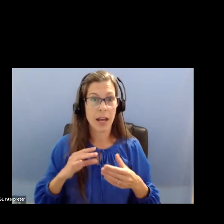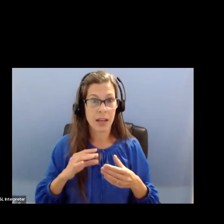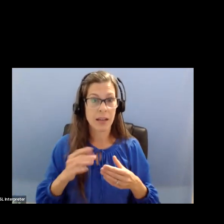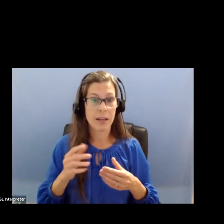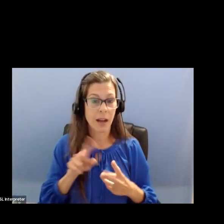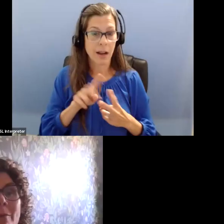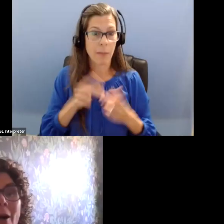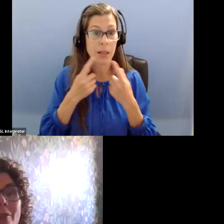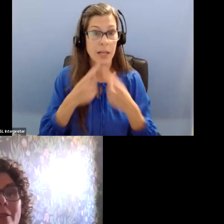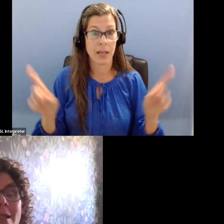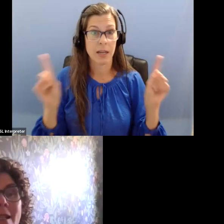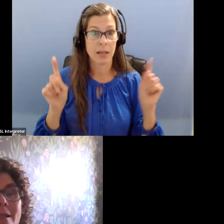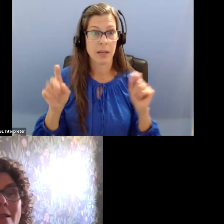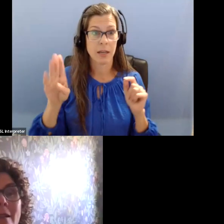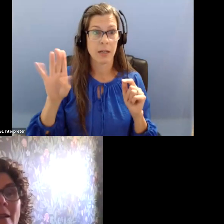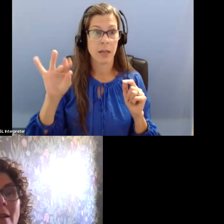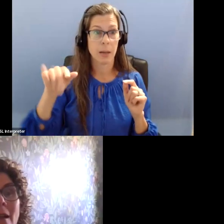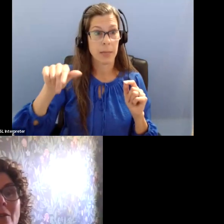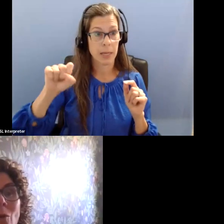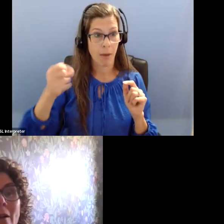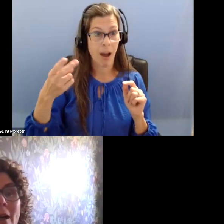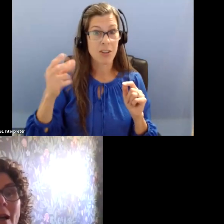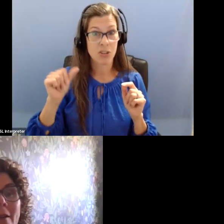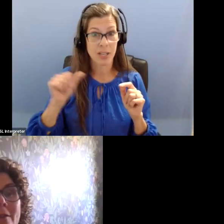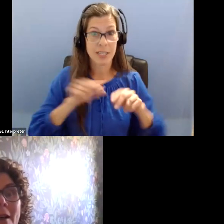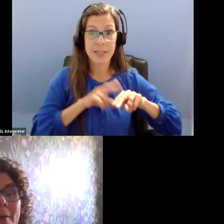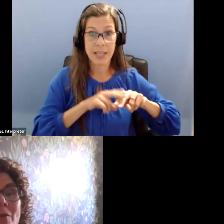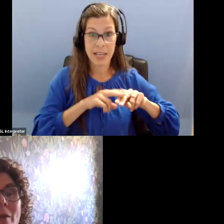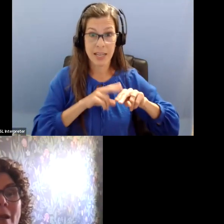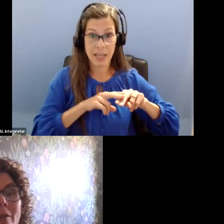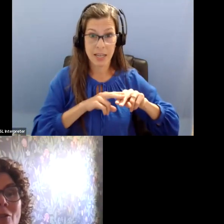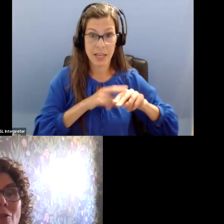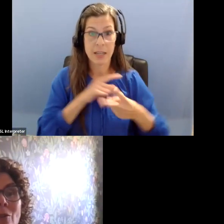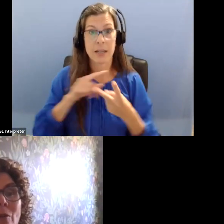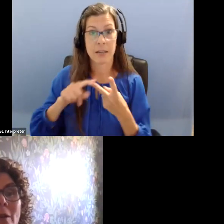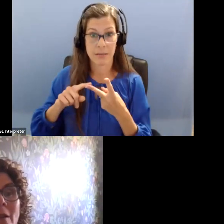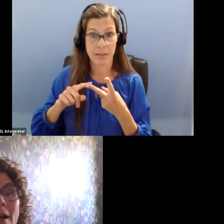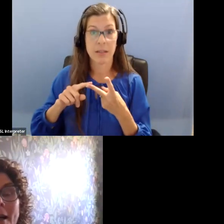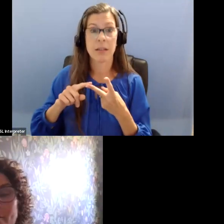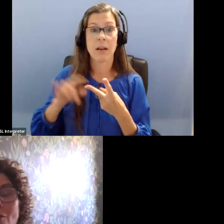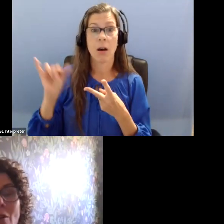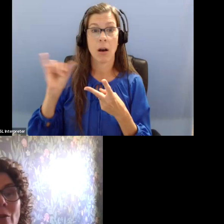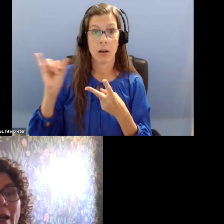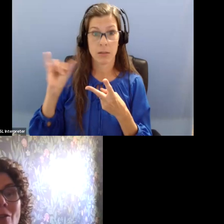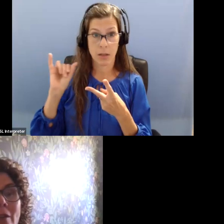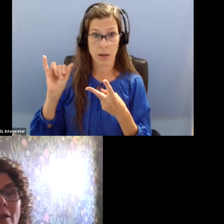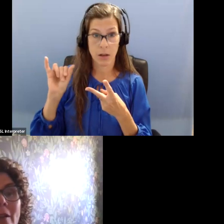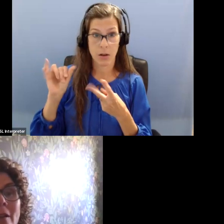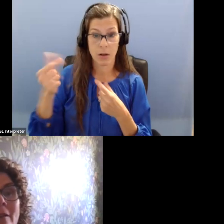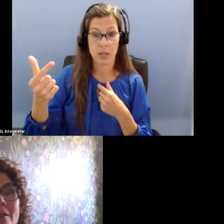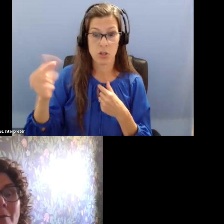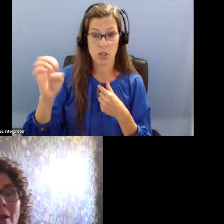about Bipasha's seat, as well as speaking to the